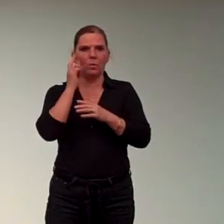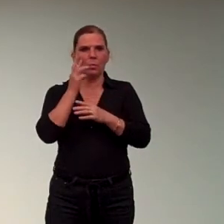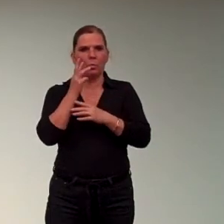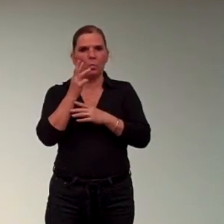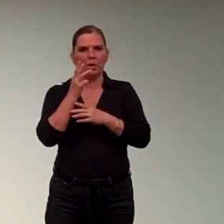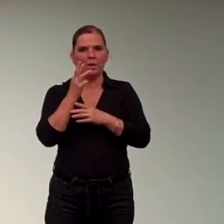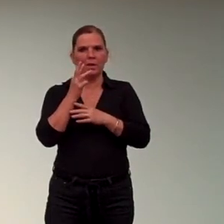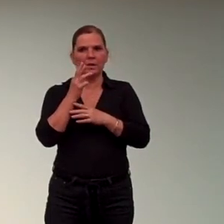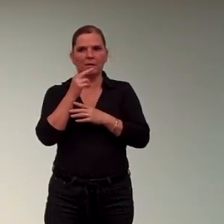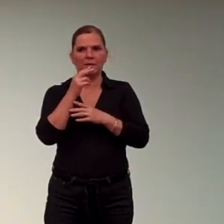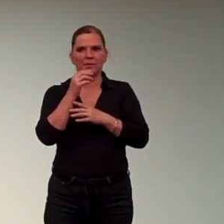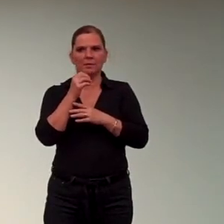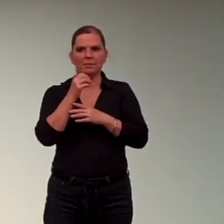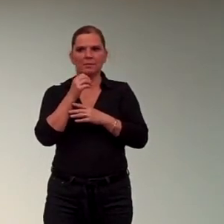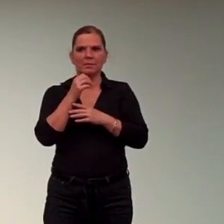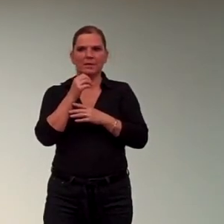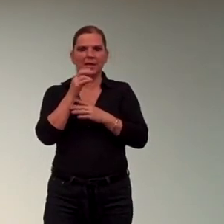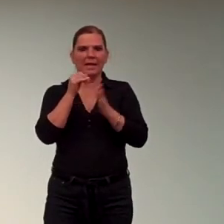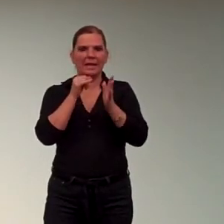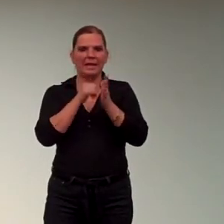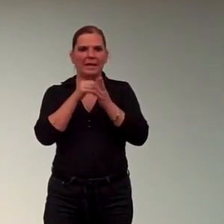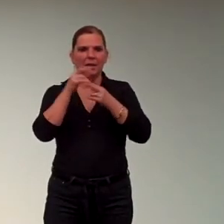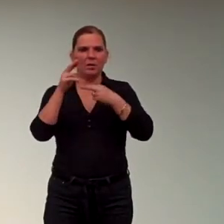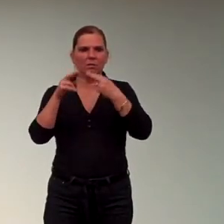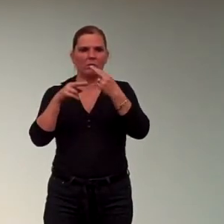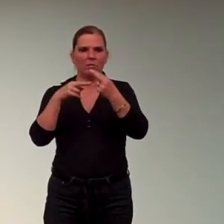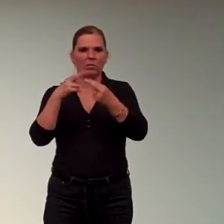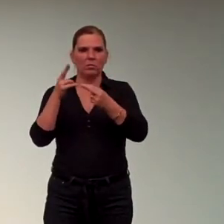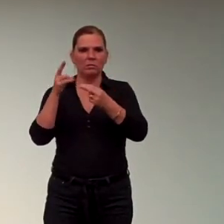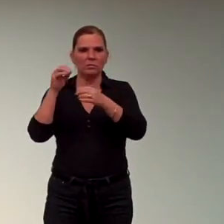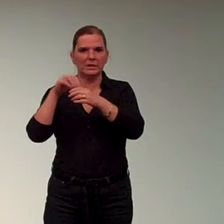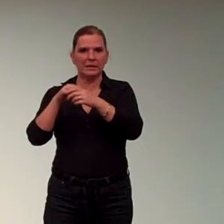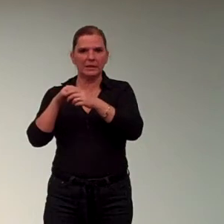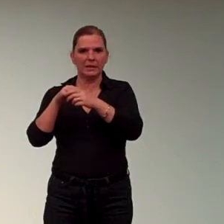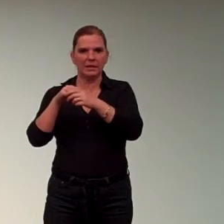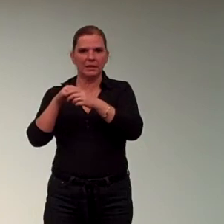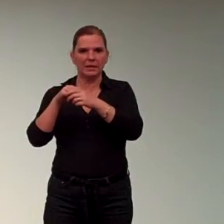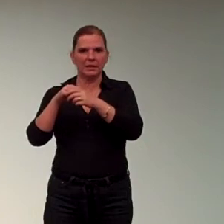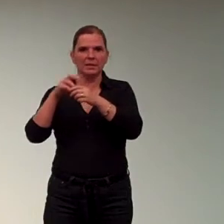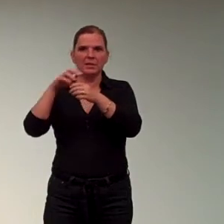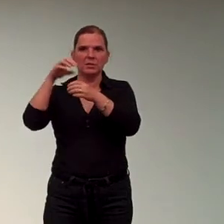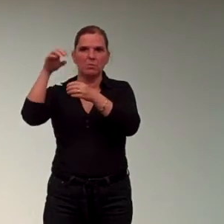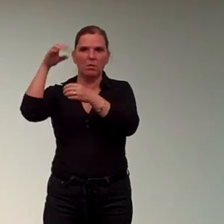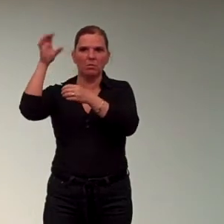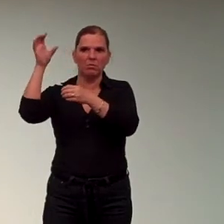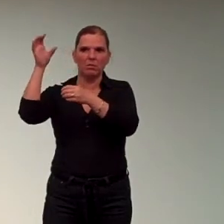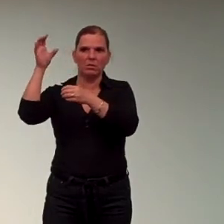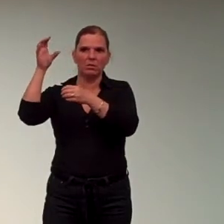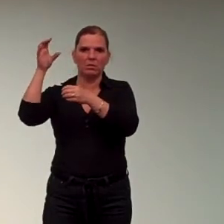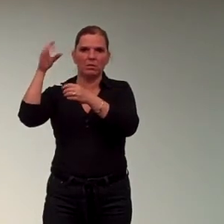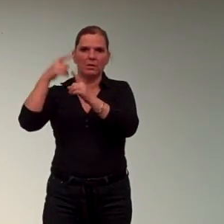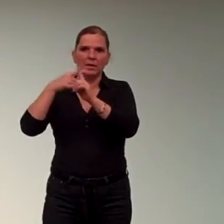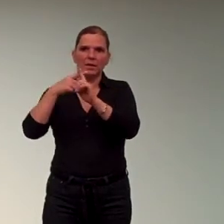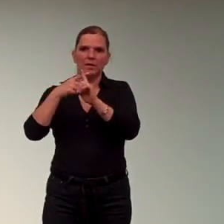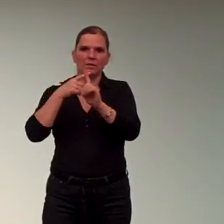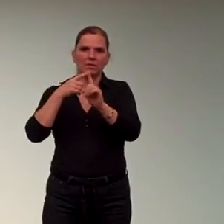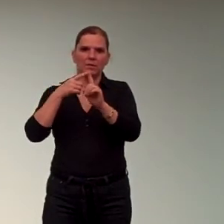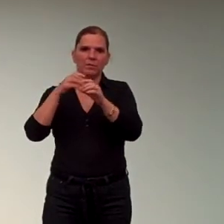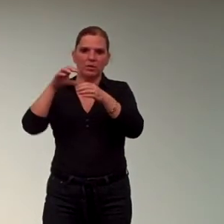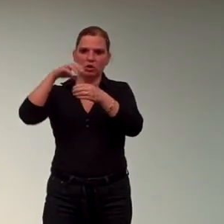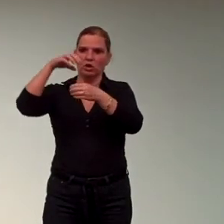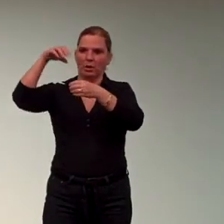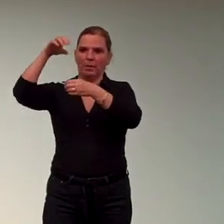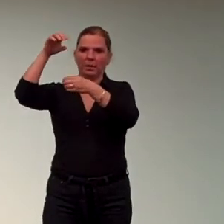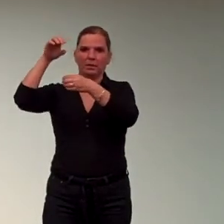Wheeling is smoke. It rolls sullenly in and slowly from the great chimneys